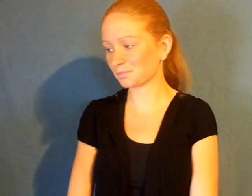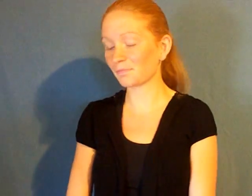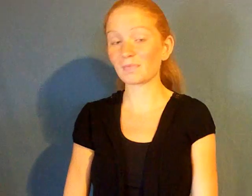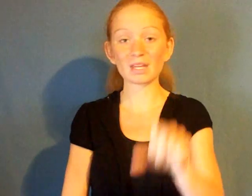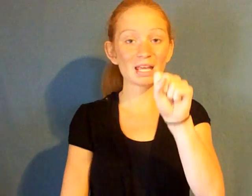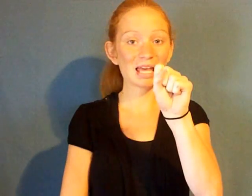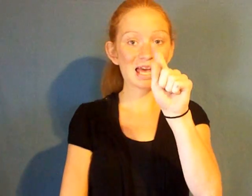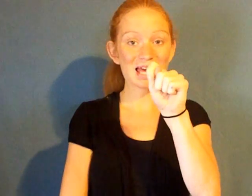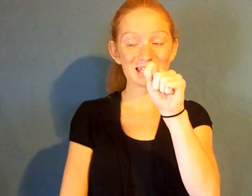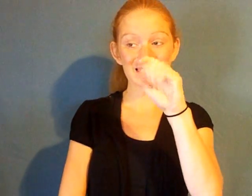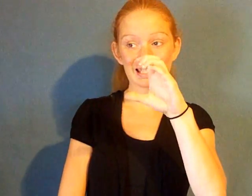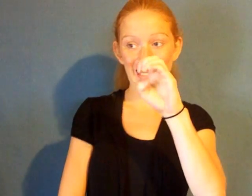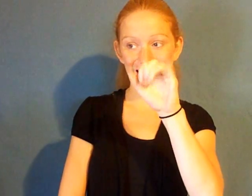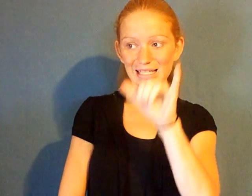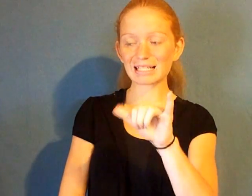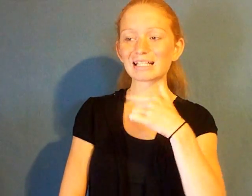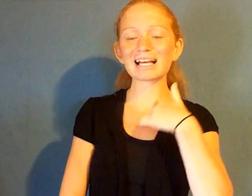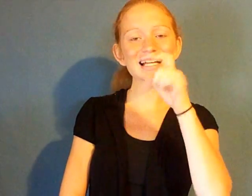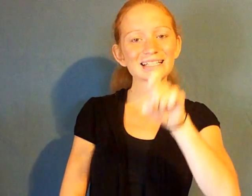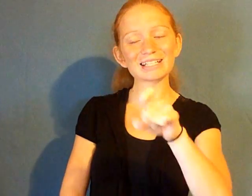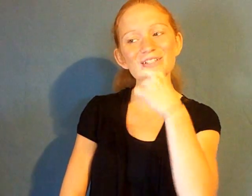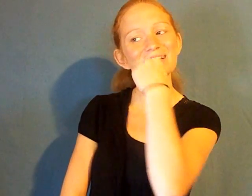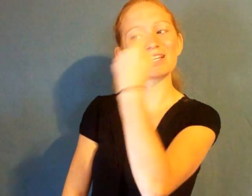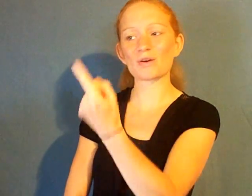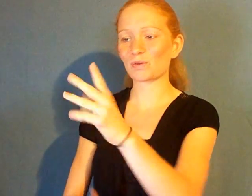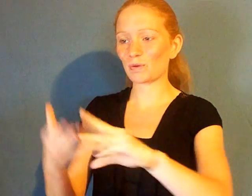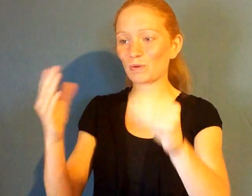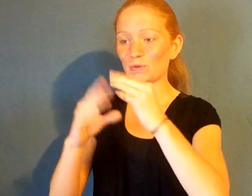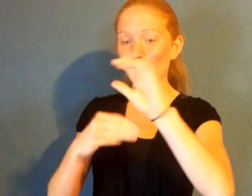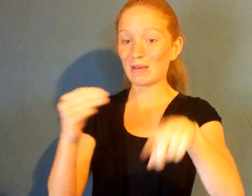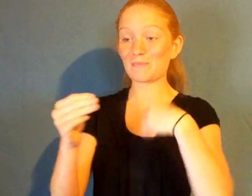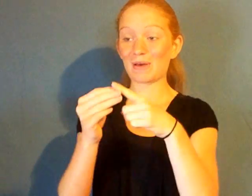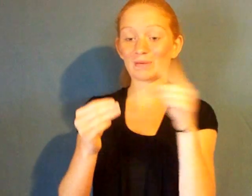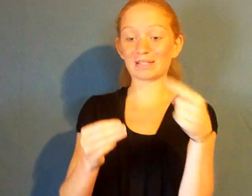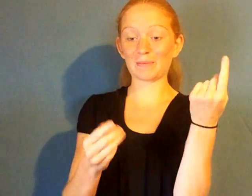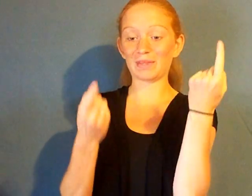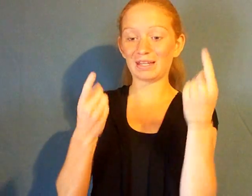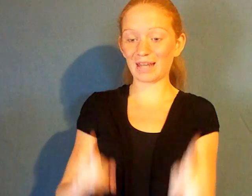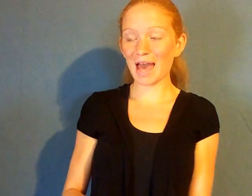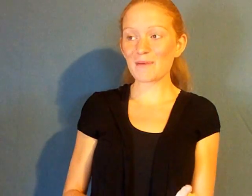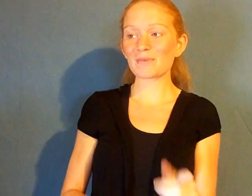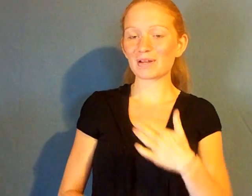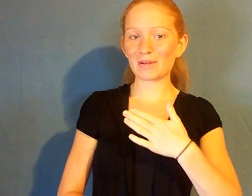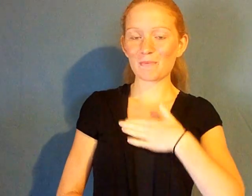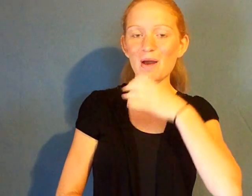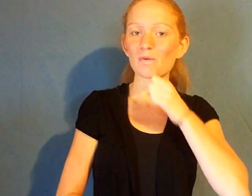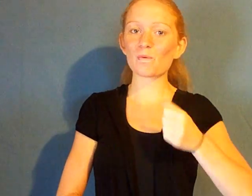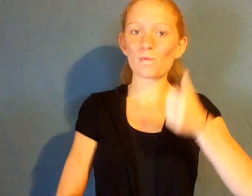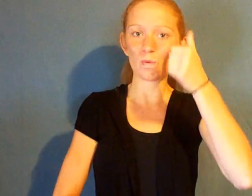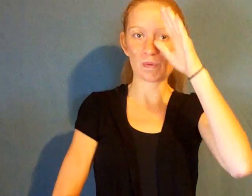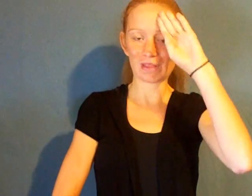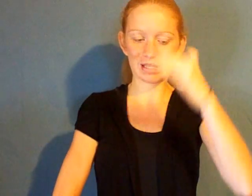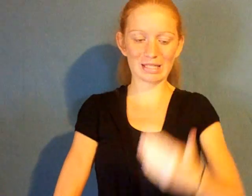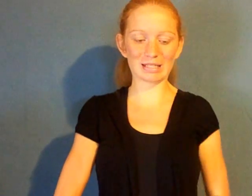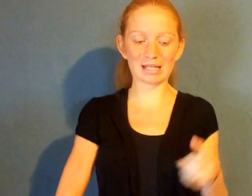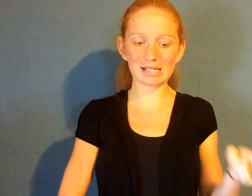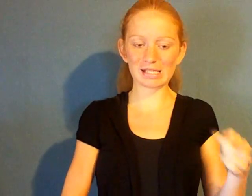Stacy, I have to tell you a story about what happened to Matt. You know Matt, my older son, he's a police officer, and he works for Kansas City, Missouri